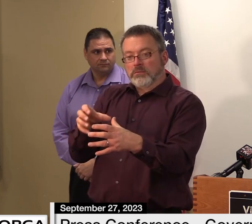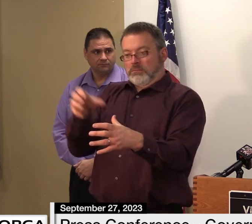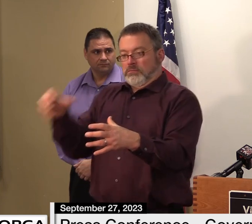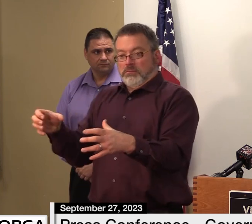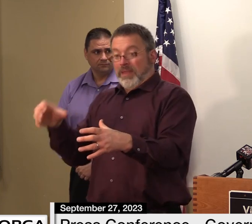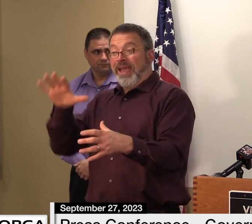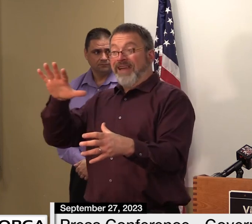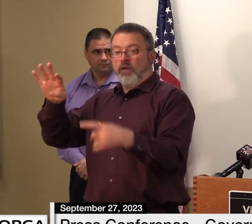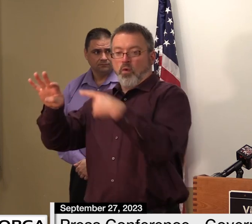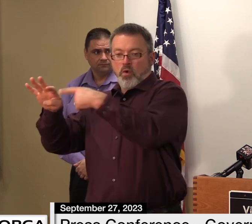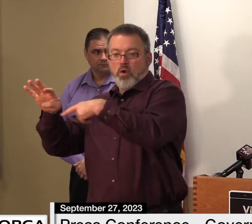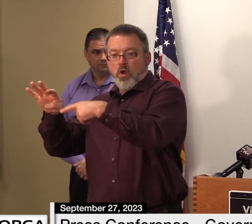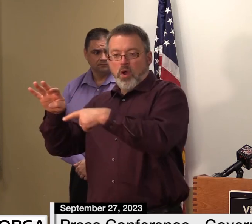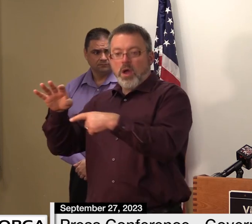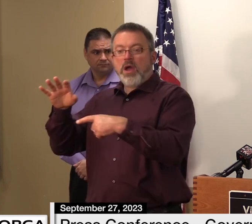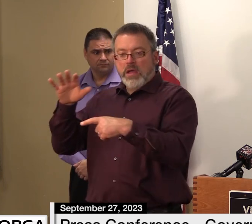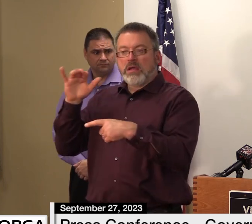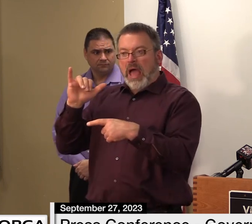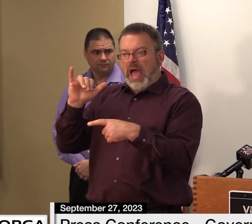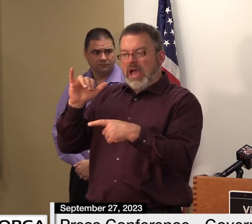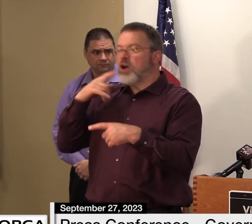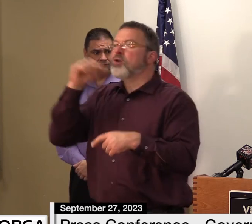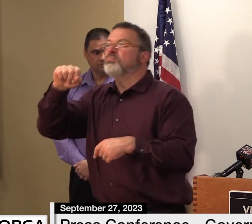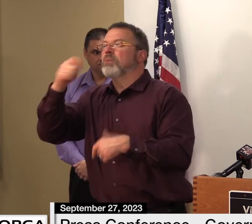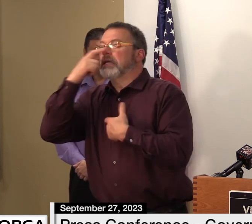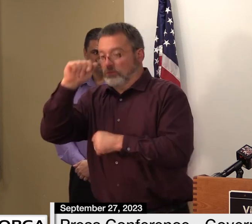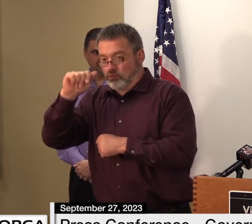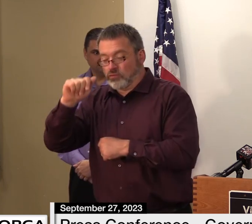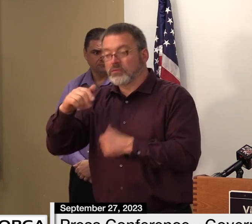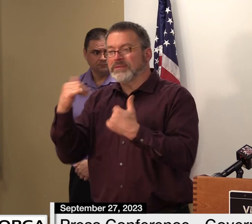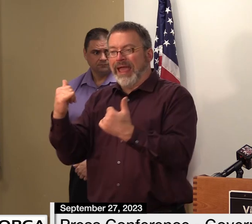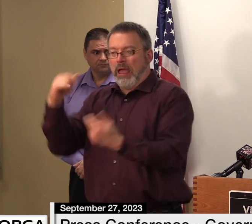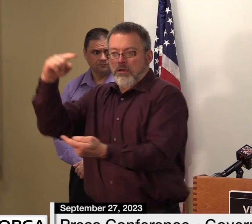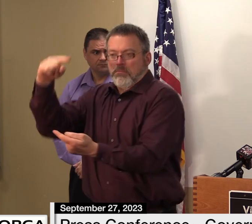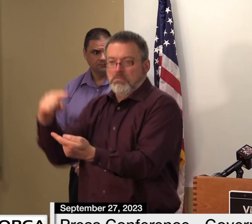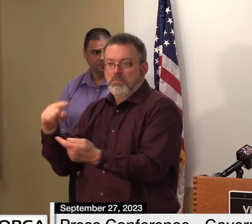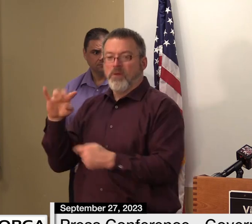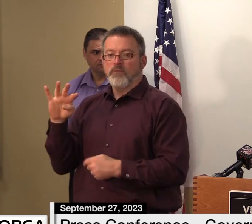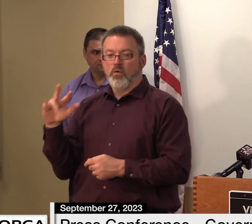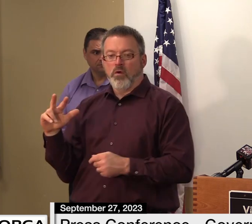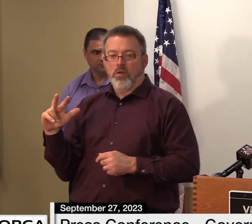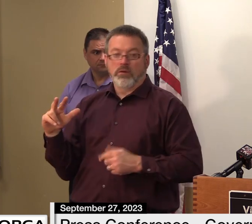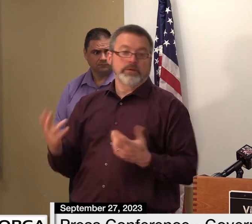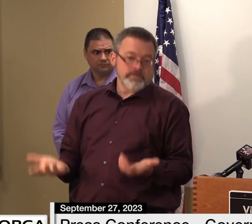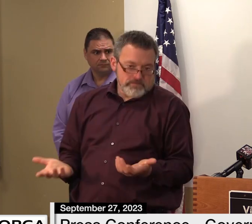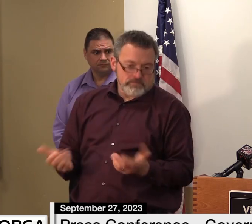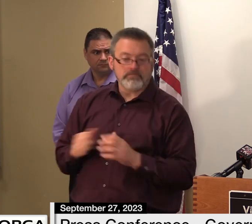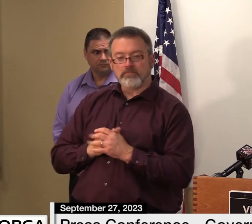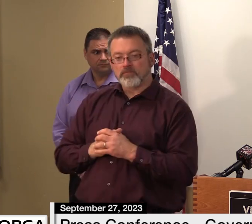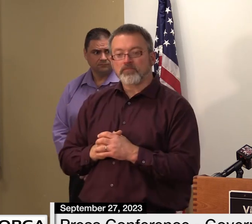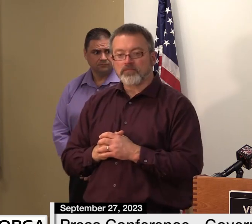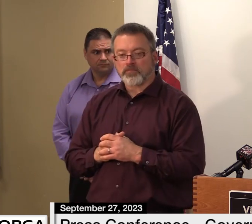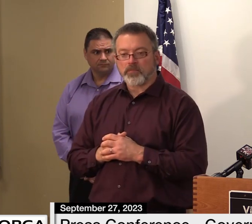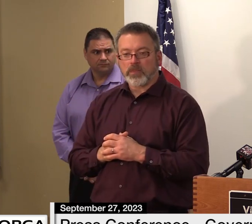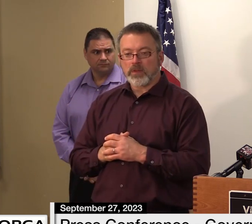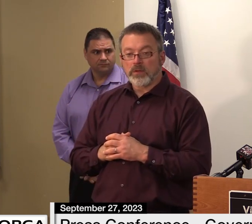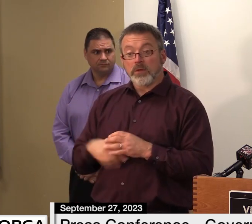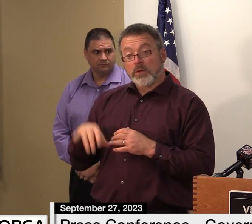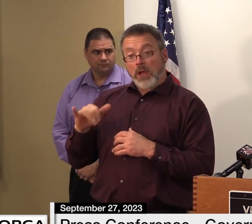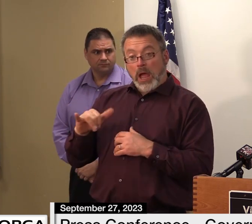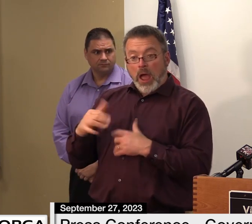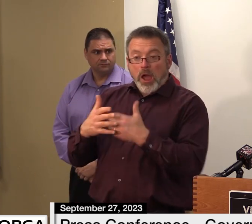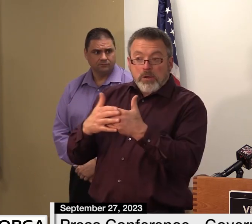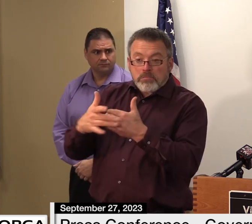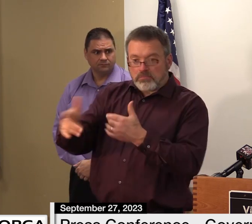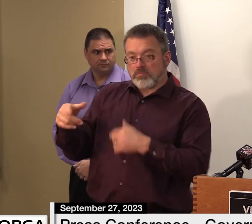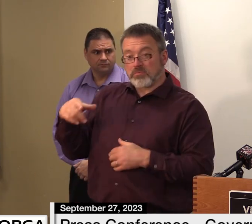down to 43. And as you recall, we talked about the fact that the longer it takes to find a housing solution or for FEMA